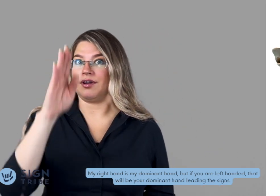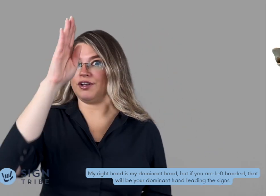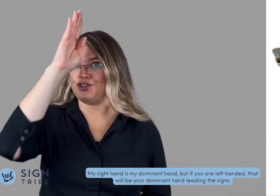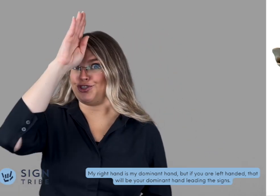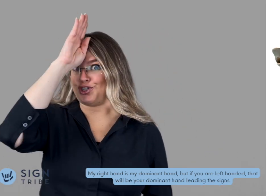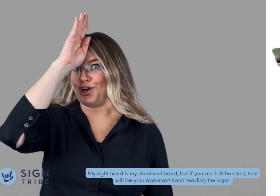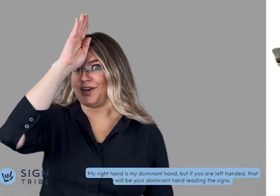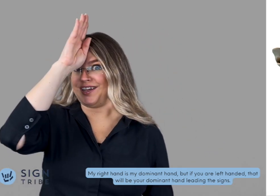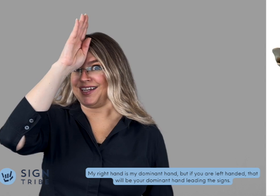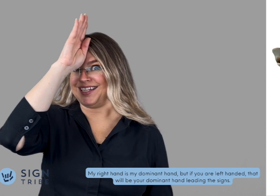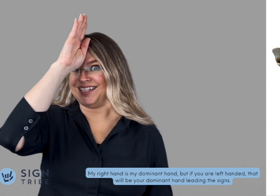Shark.